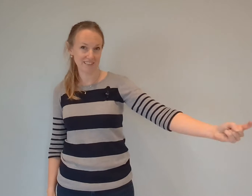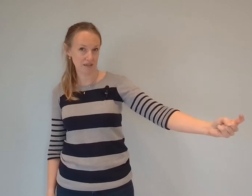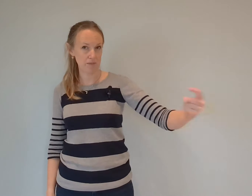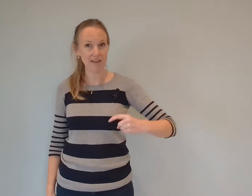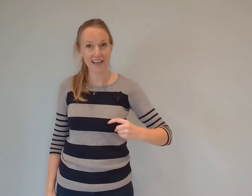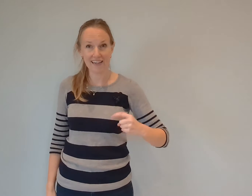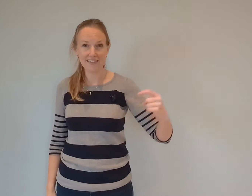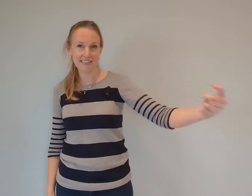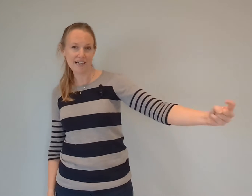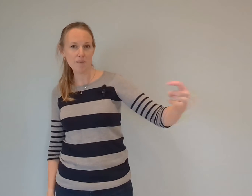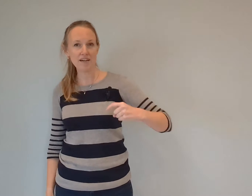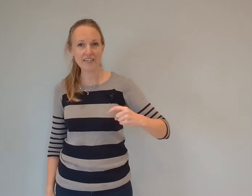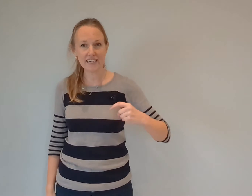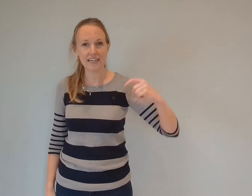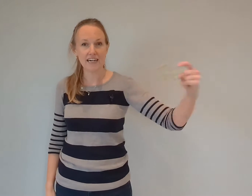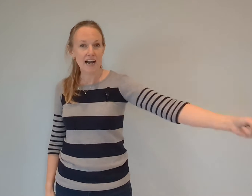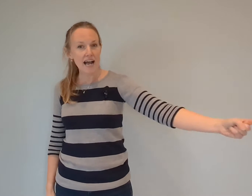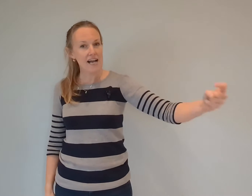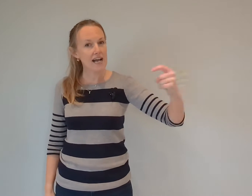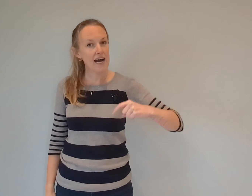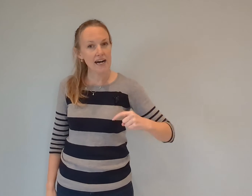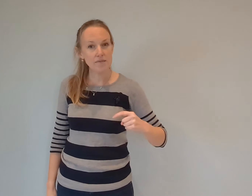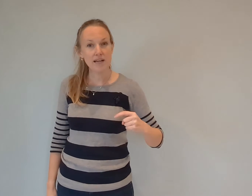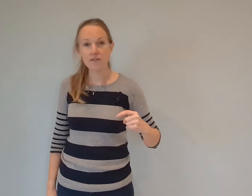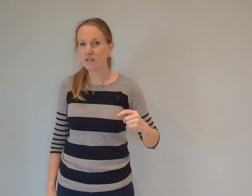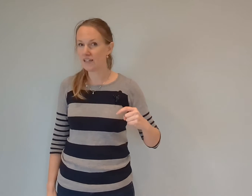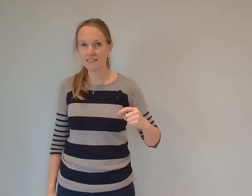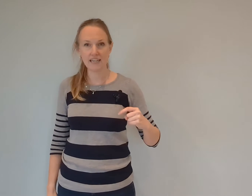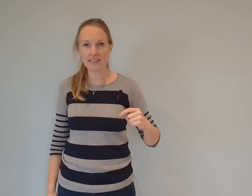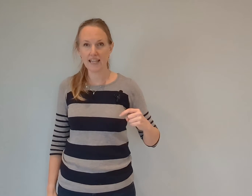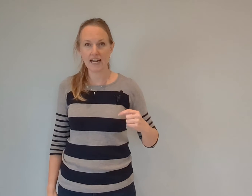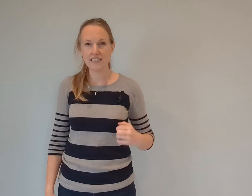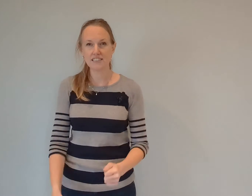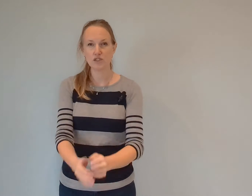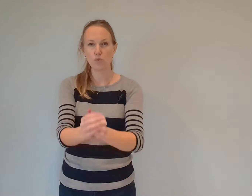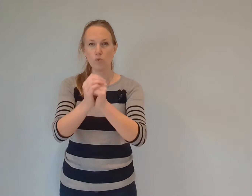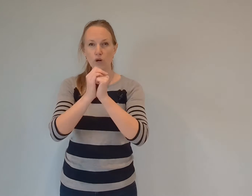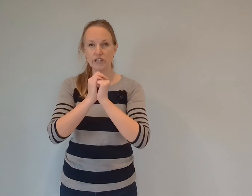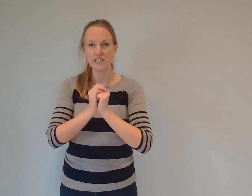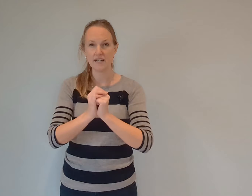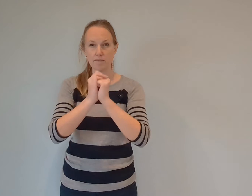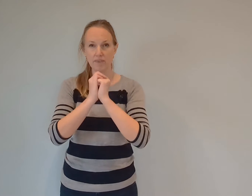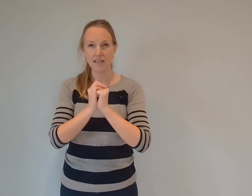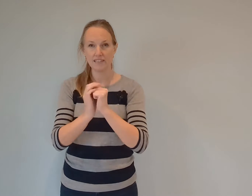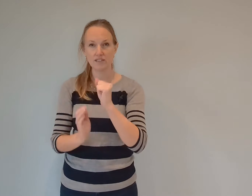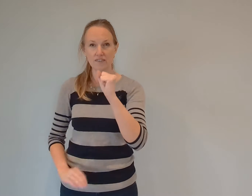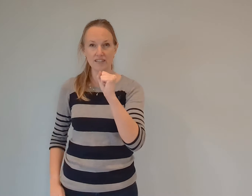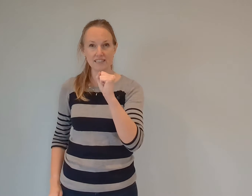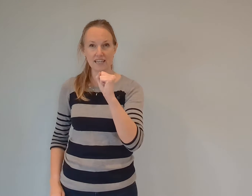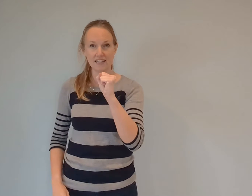telling people, hey, come on over here. Come, and then we're not going to sign let us, just worship. Okay, so you have this hand